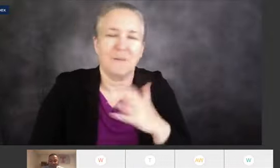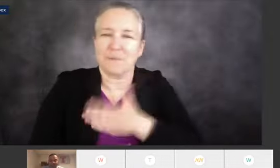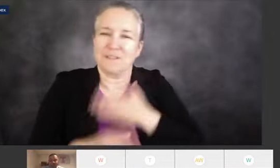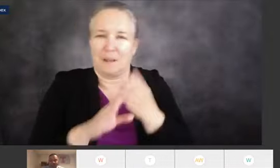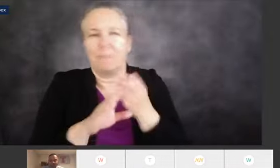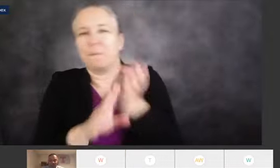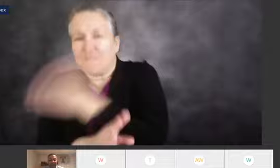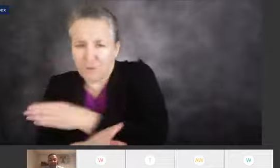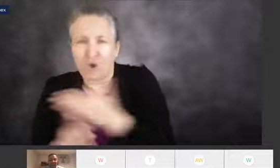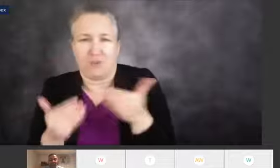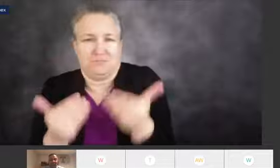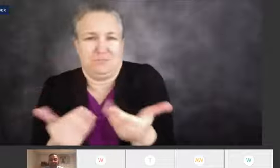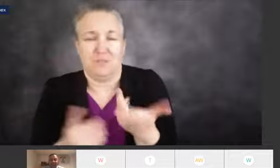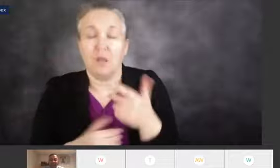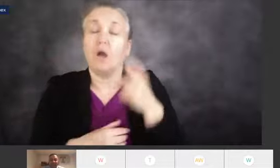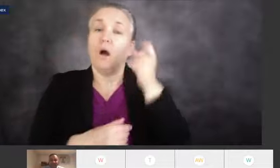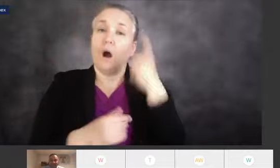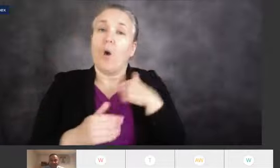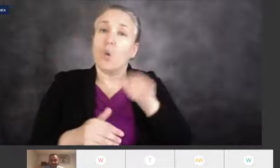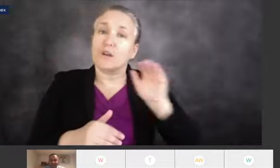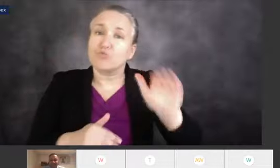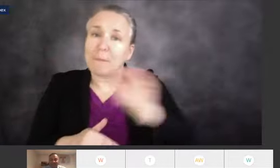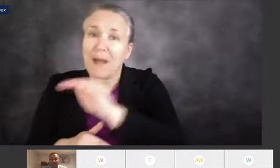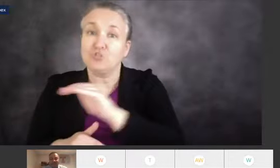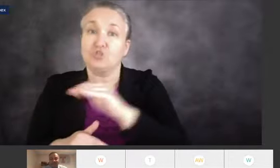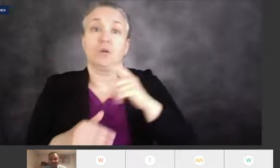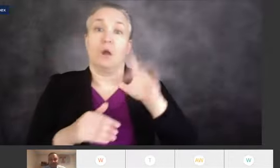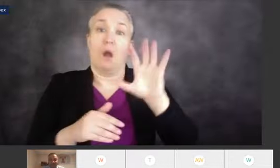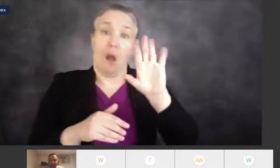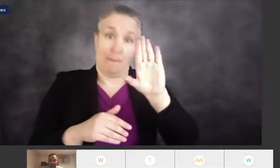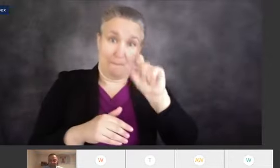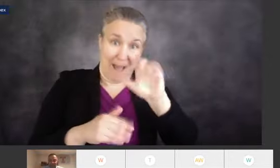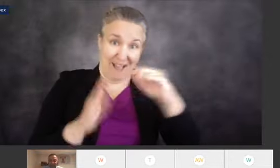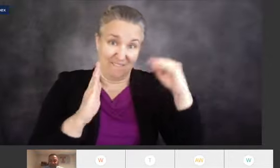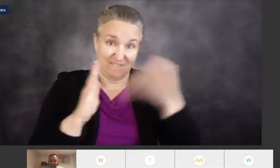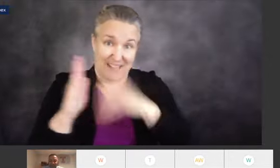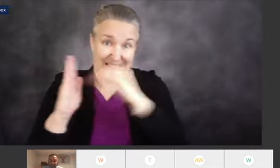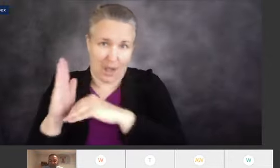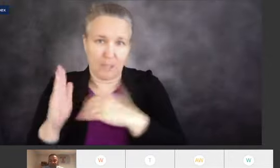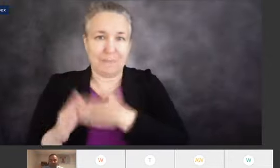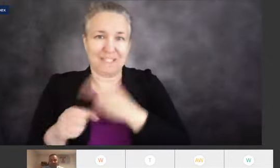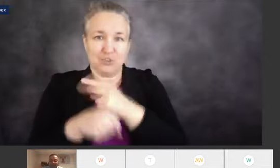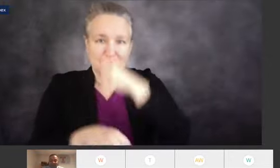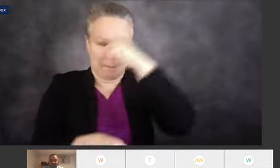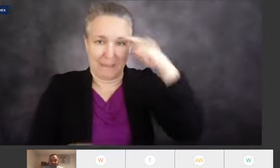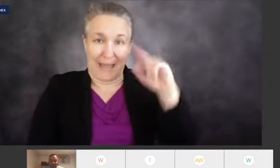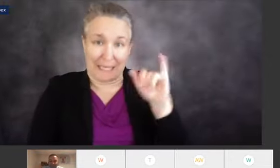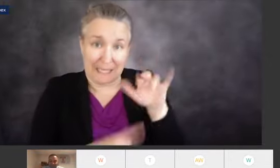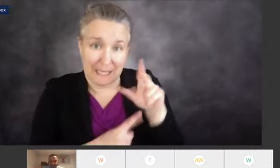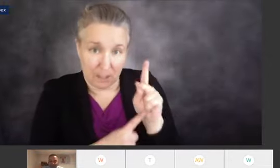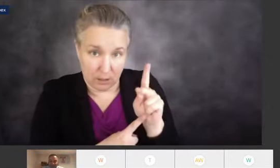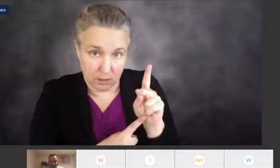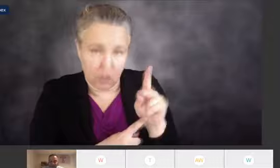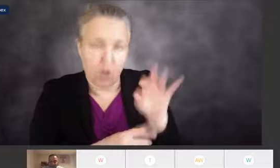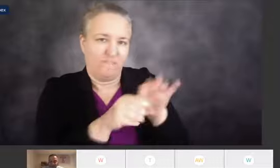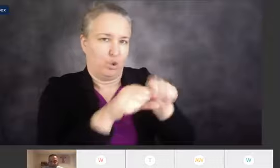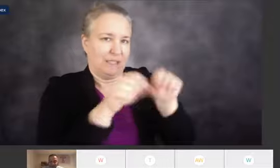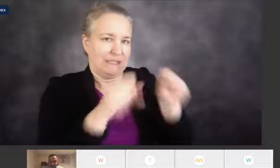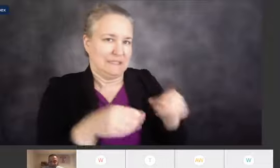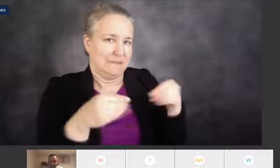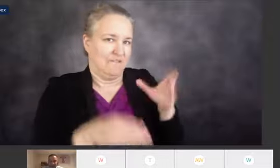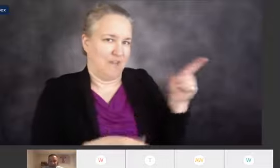that. I just want to remind people as they fill out their ballots to please use black ink, which is recommended by our voting system